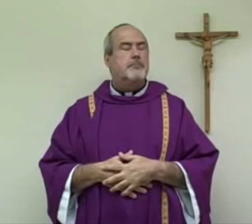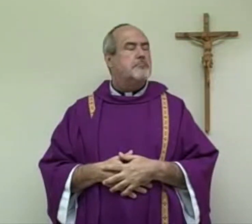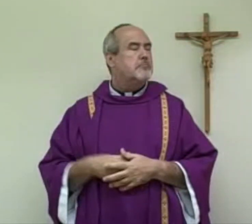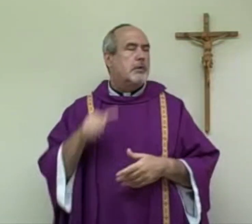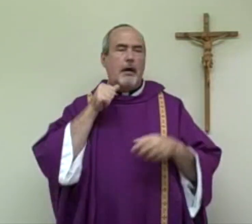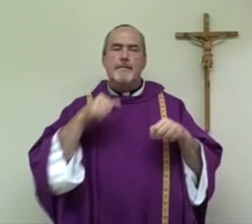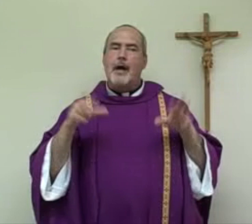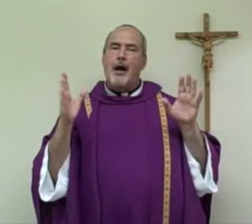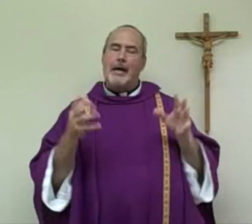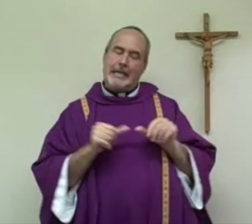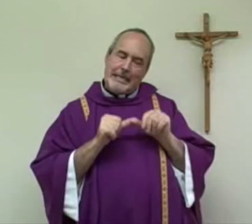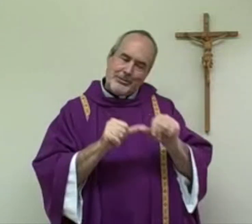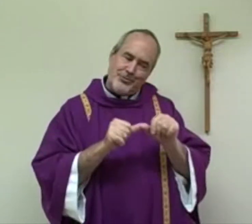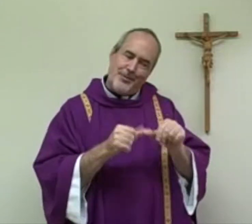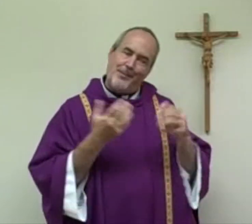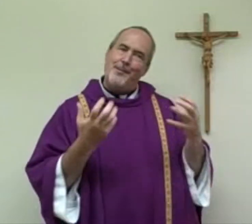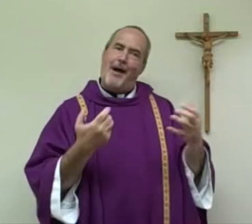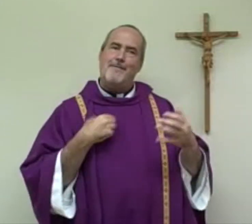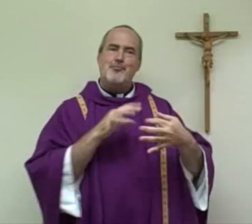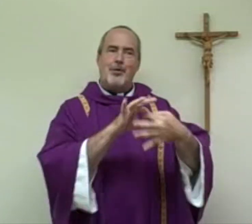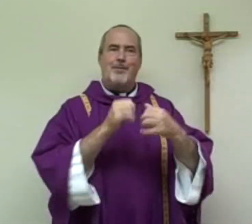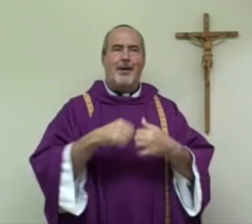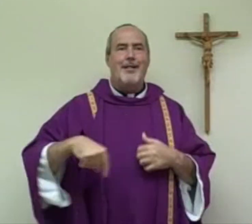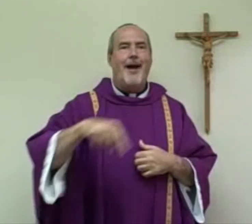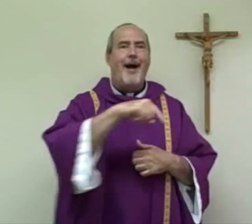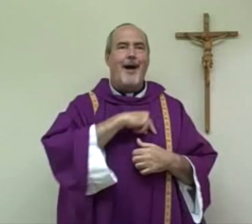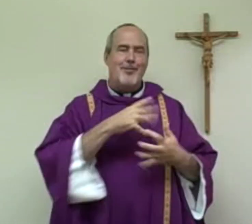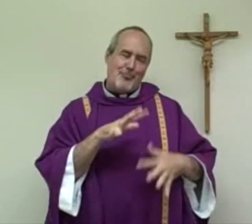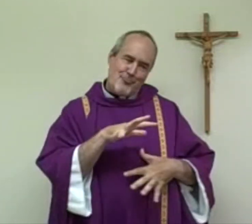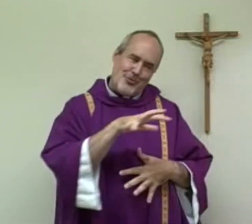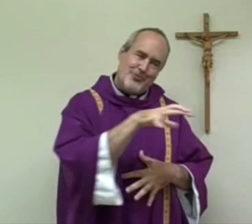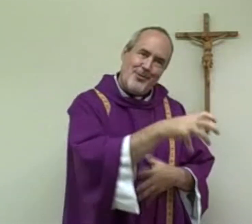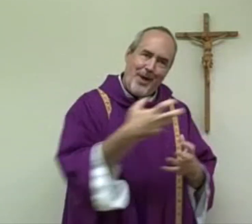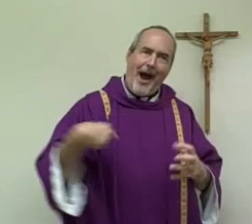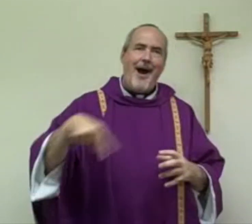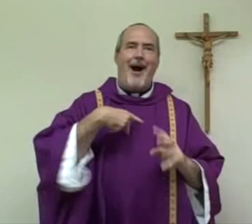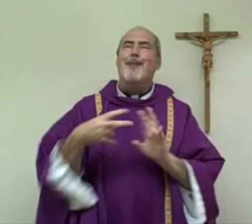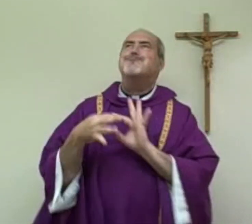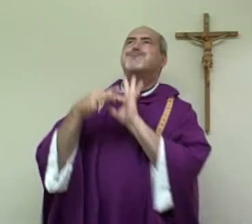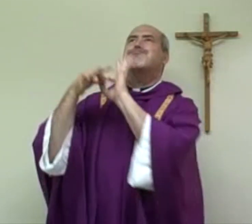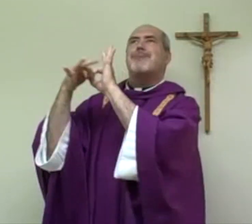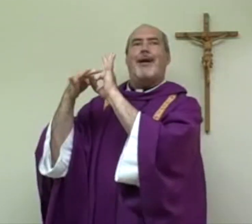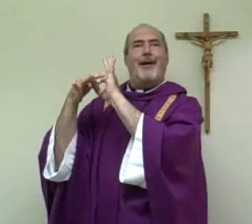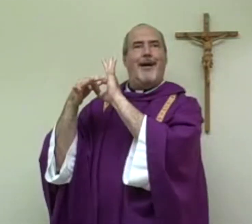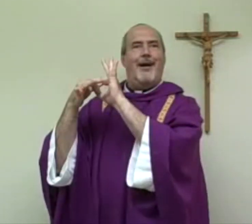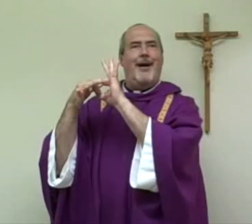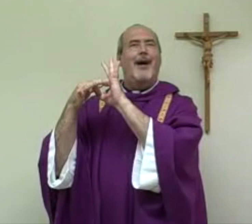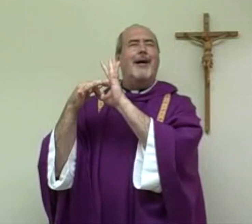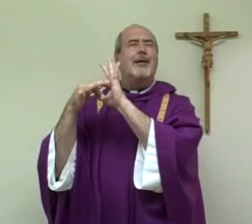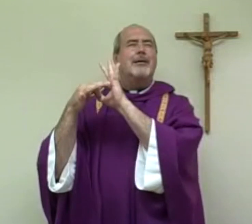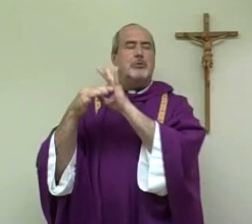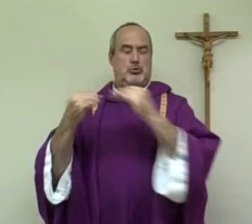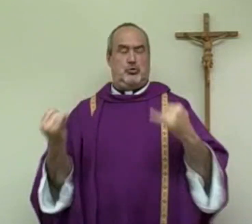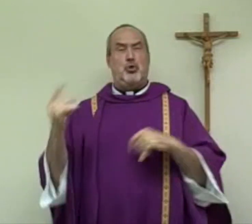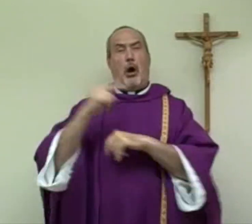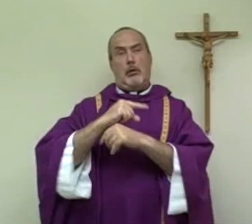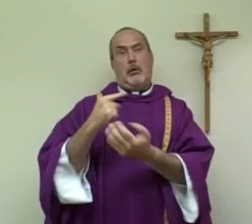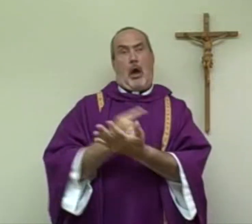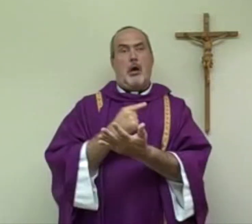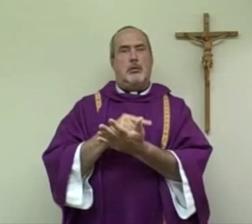He knows that we have hardened hearts, and he keeps reaching out to us to have that relationship with